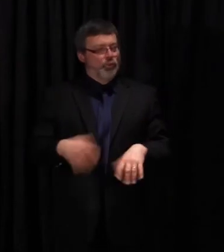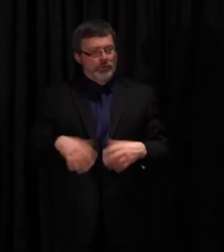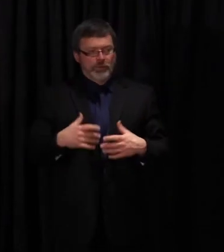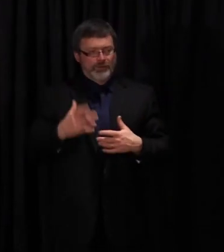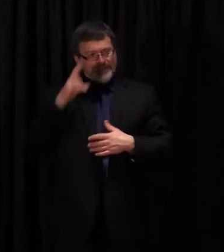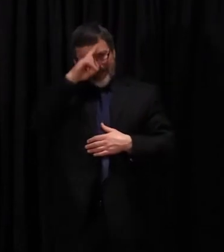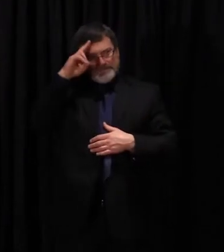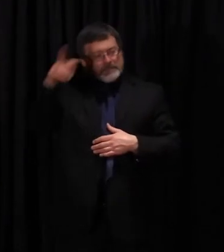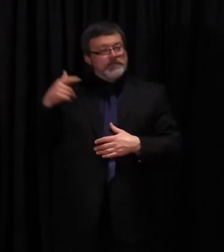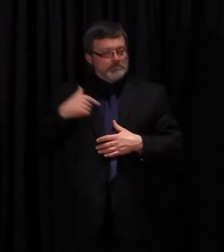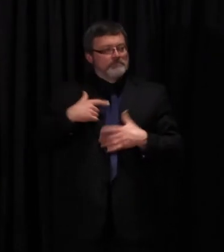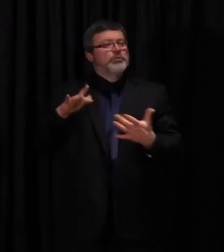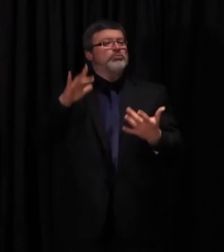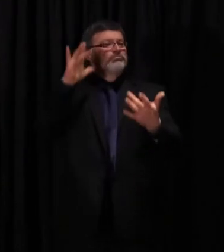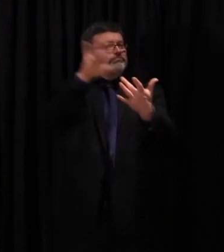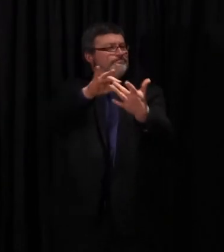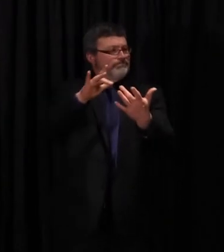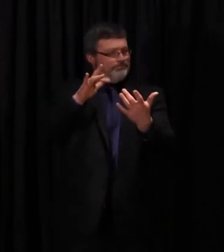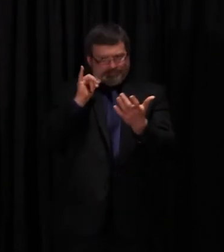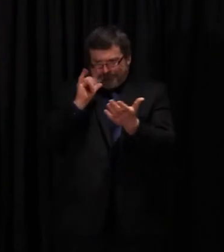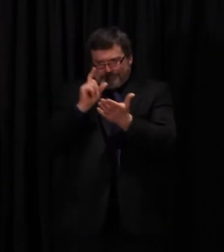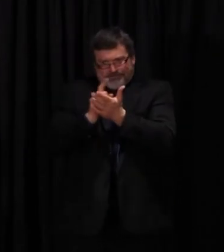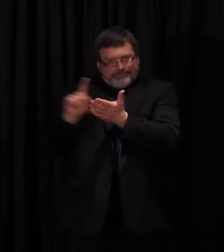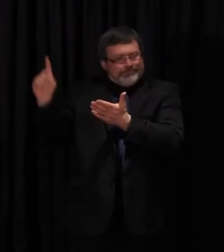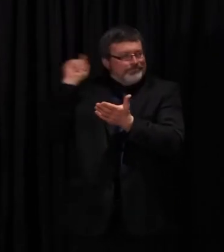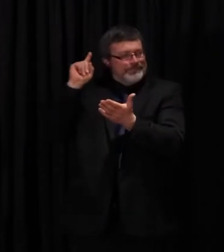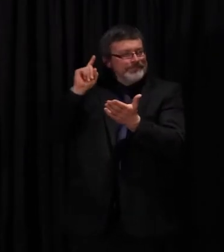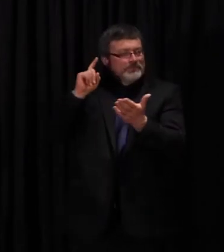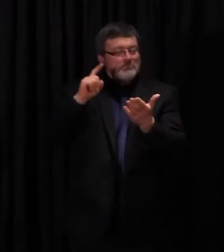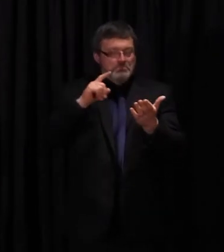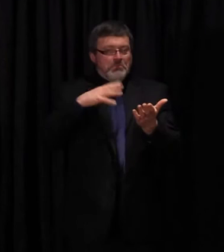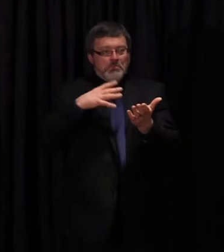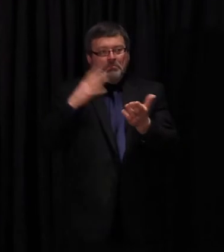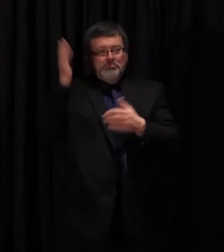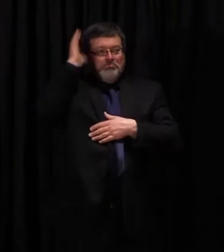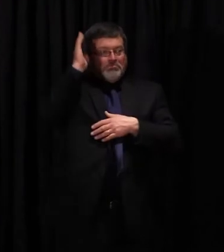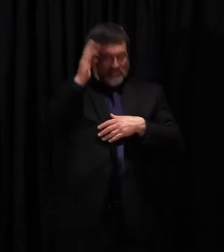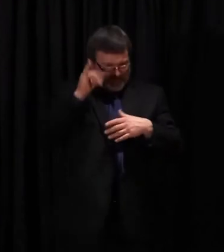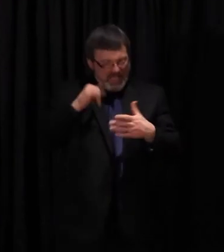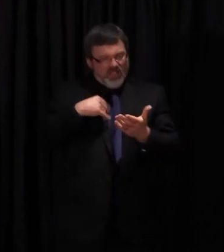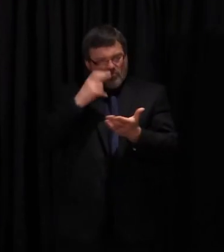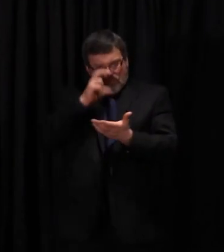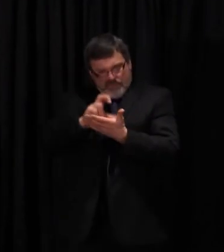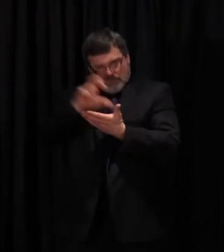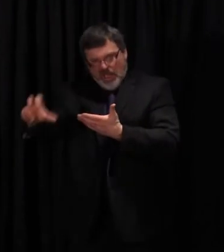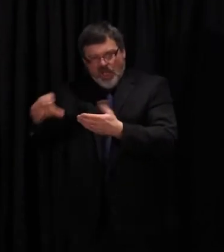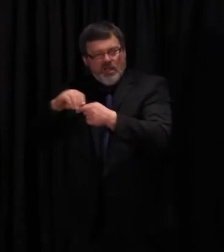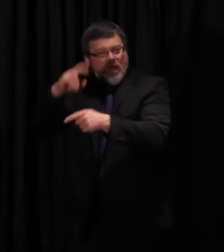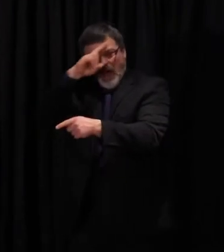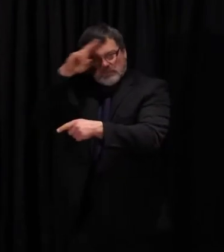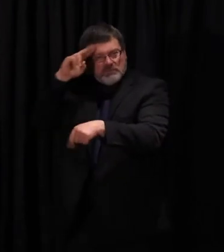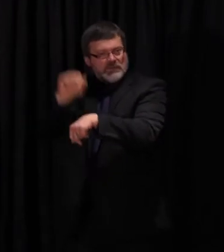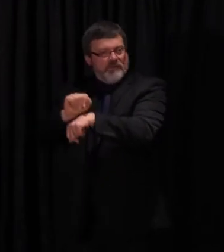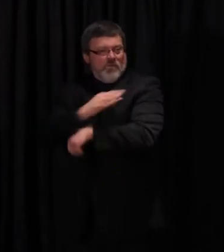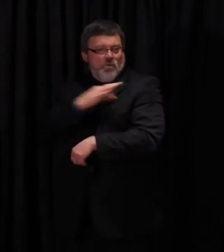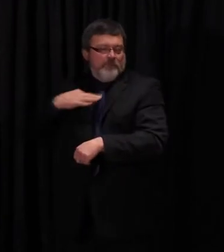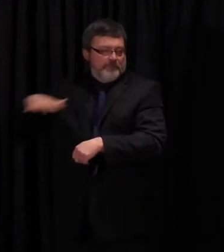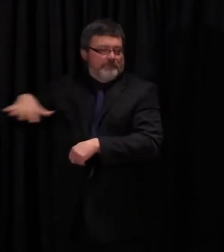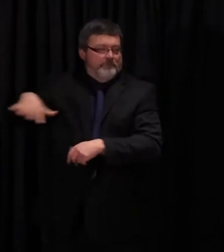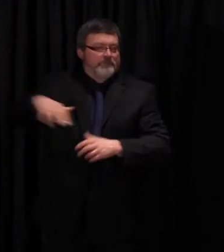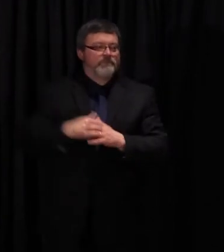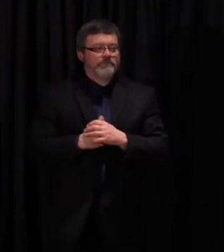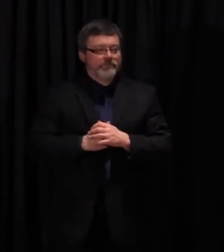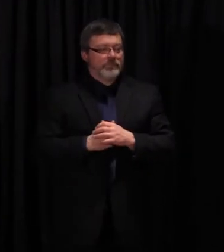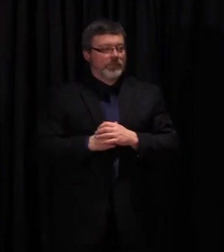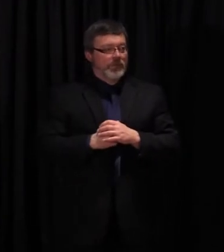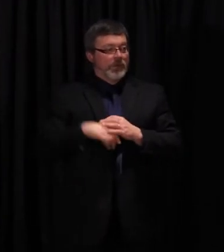Ballant early this week, I'll propose investments in this area. But if we don't have enough